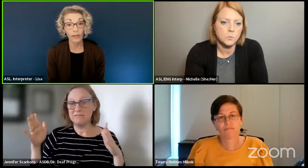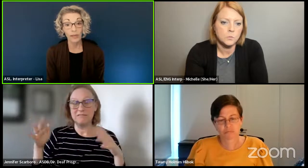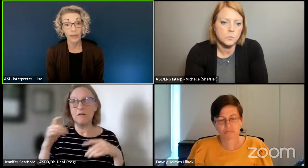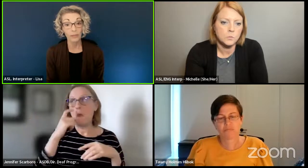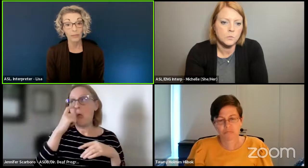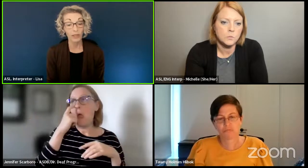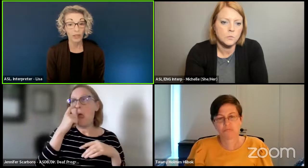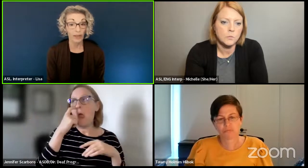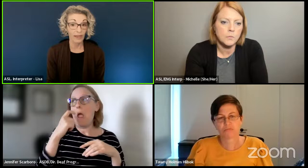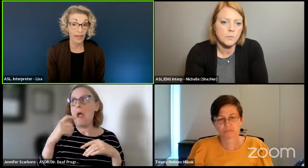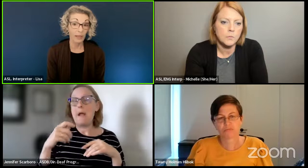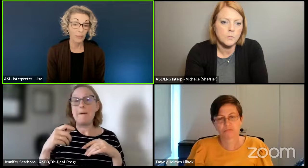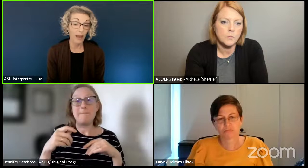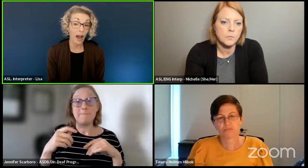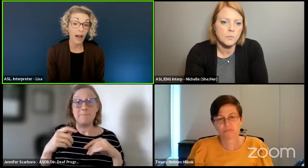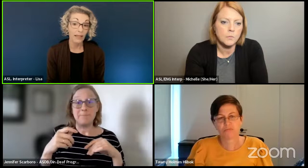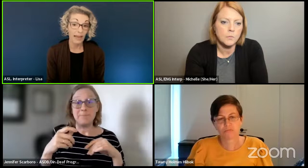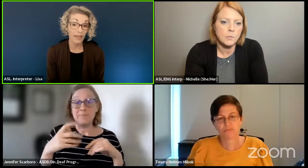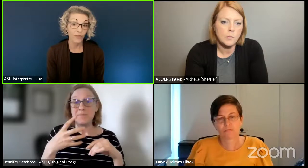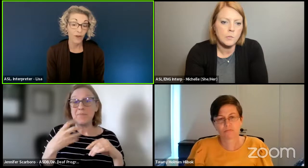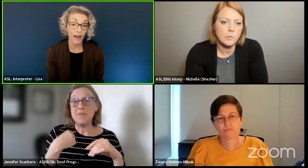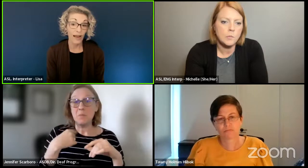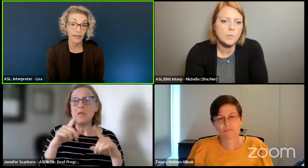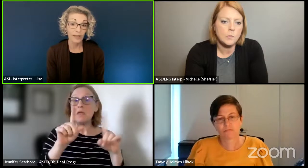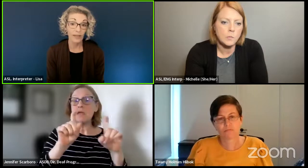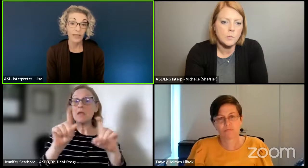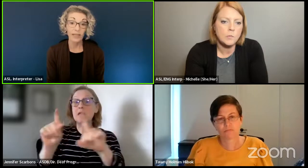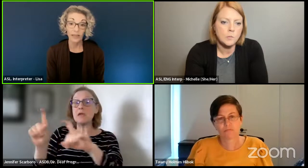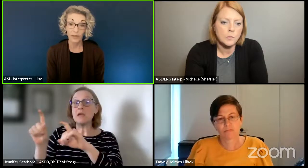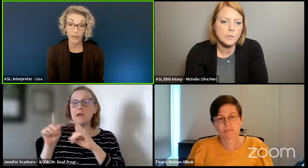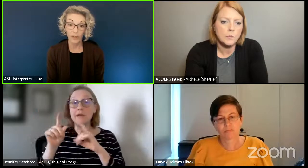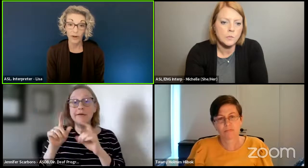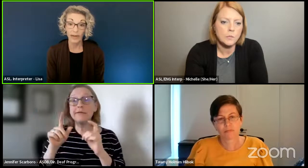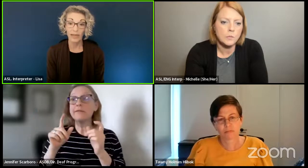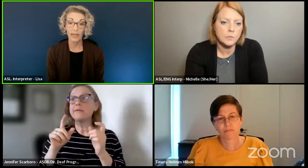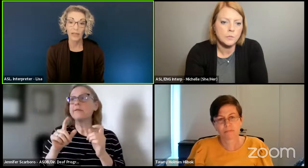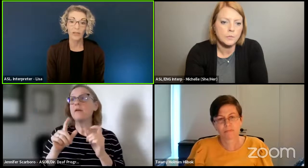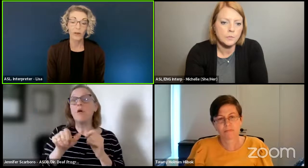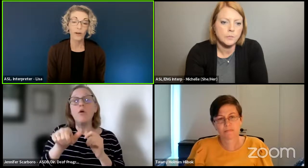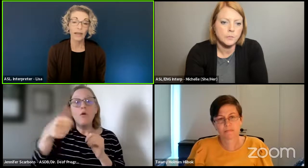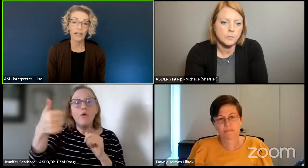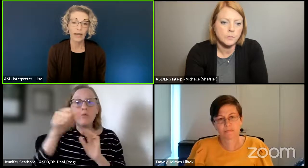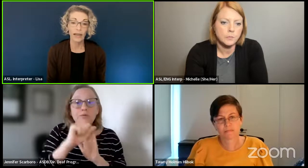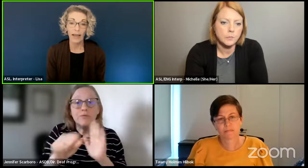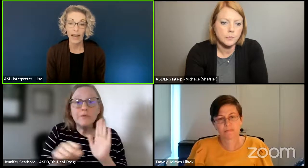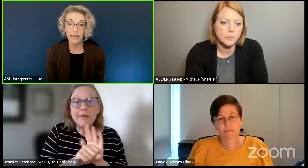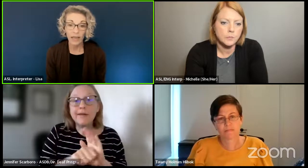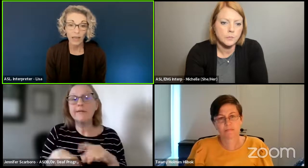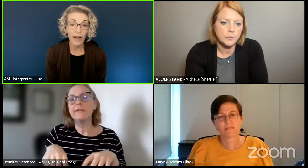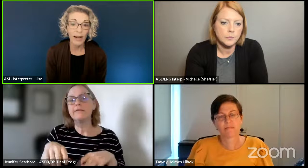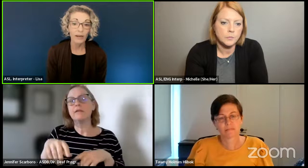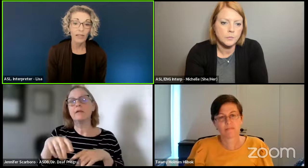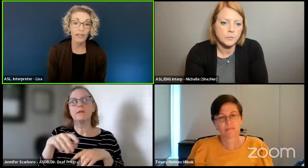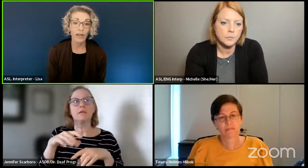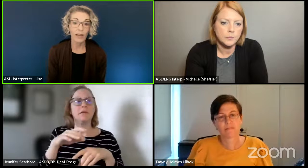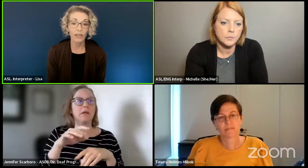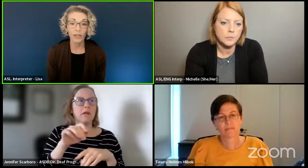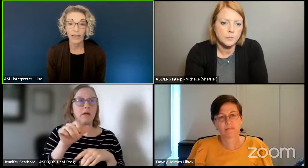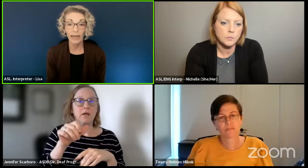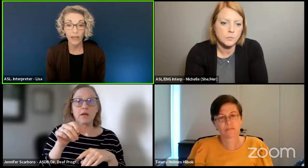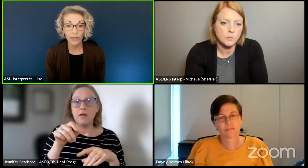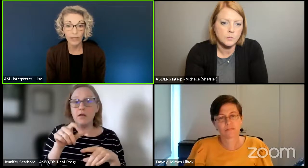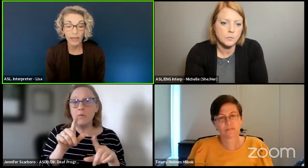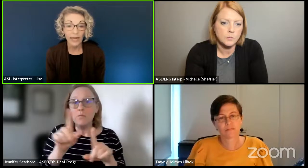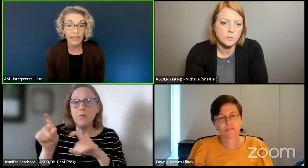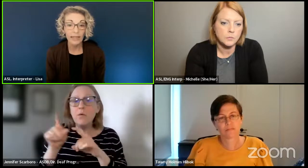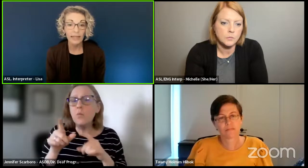So to think beyond age 5 is a different story. So in asking around and